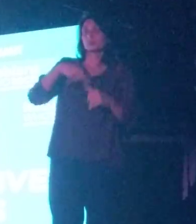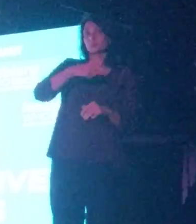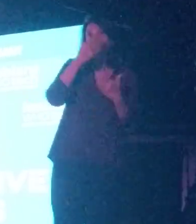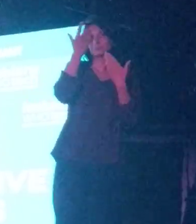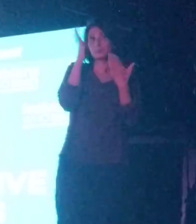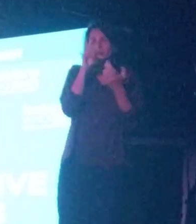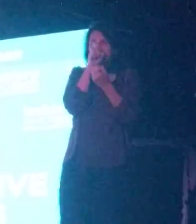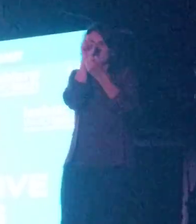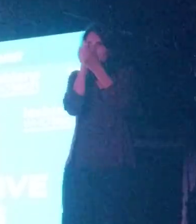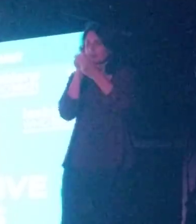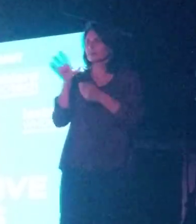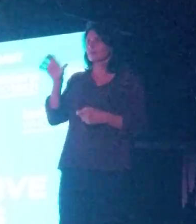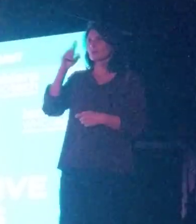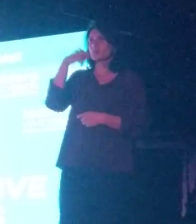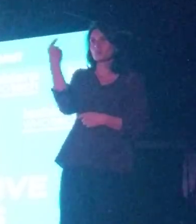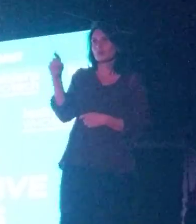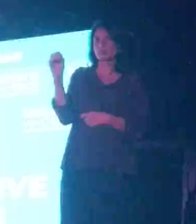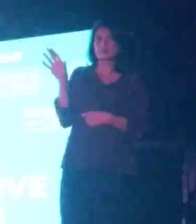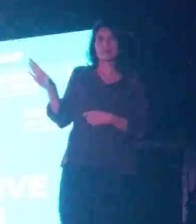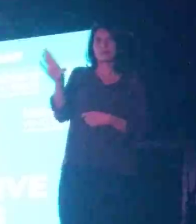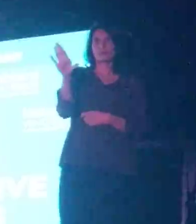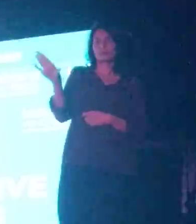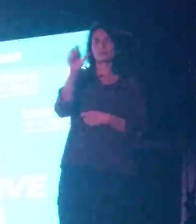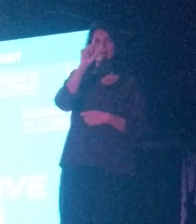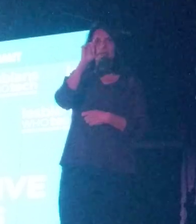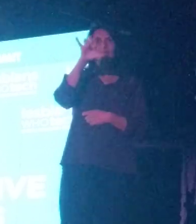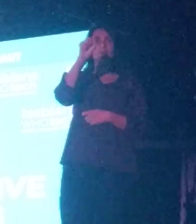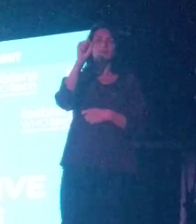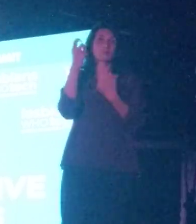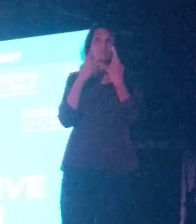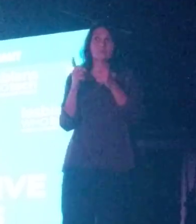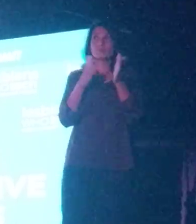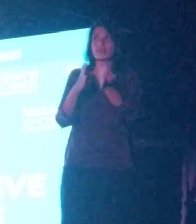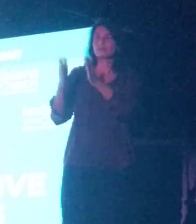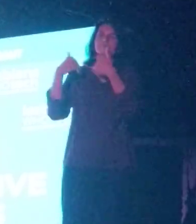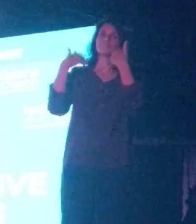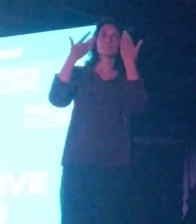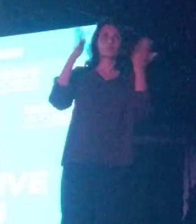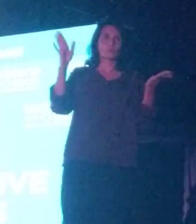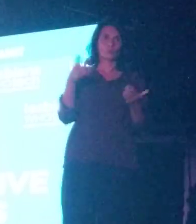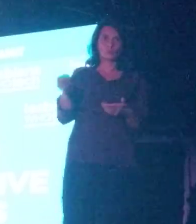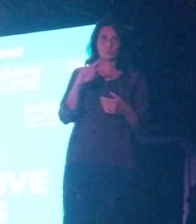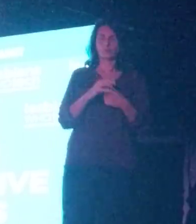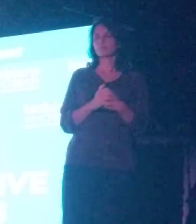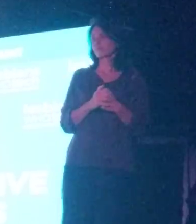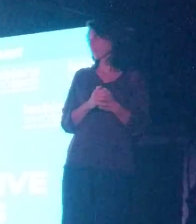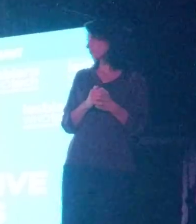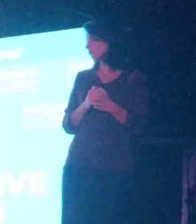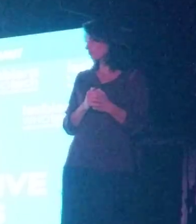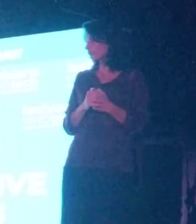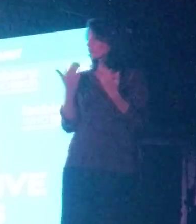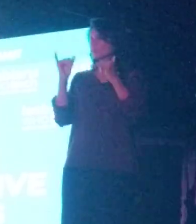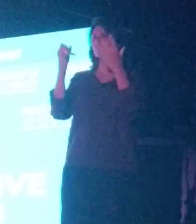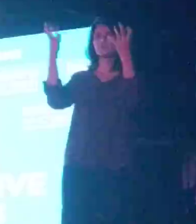allies are planning this time. Do we have more women, people of color, LGBTQ people running for office? Obviously, after the election, people were